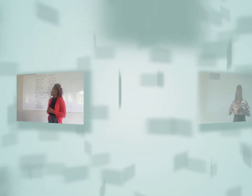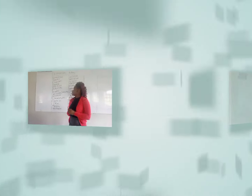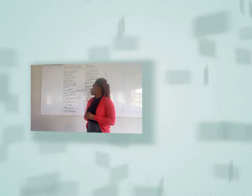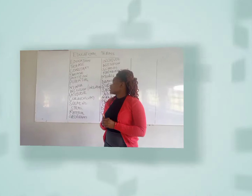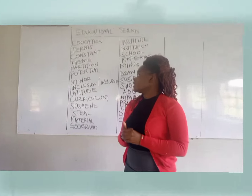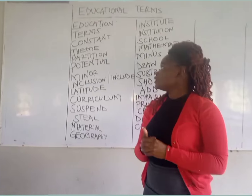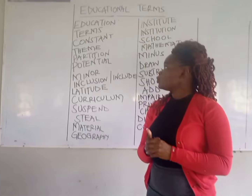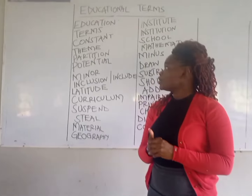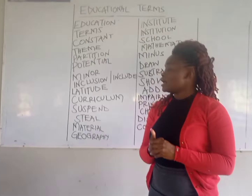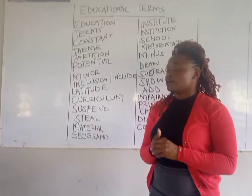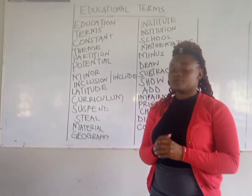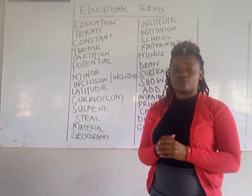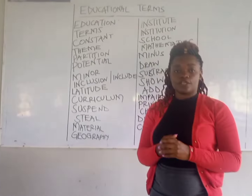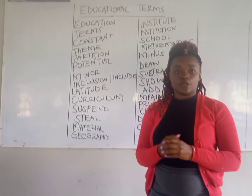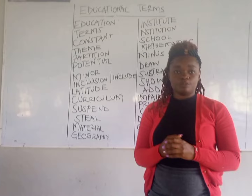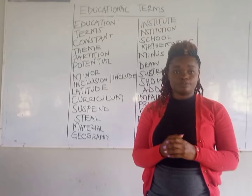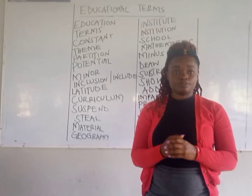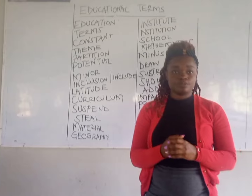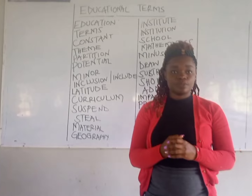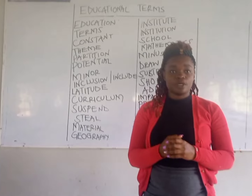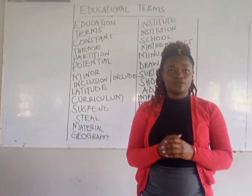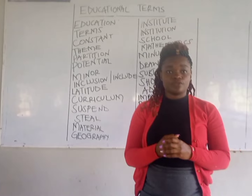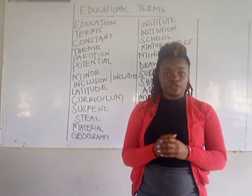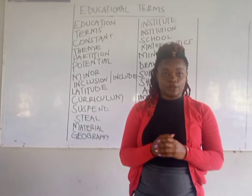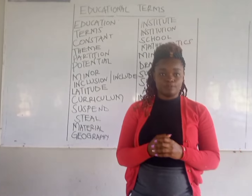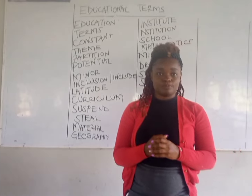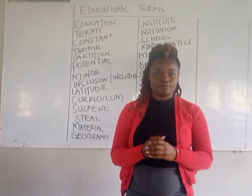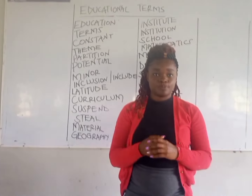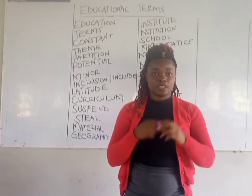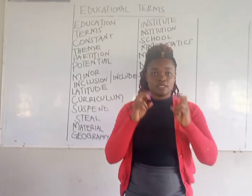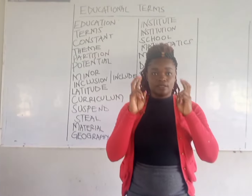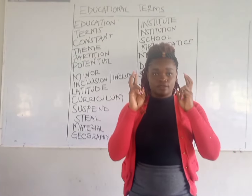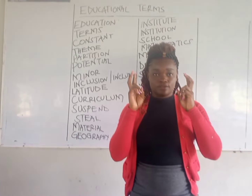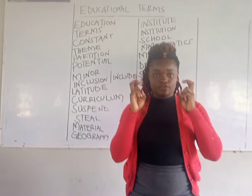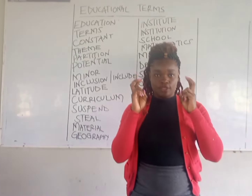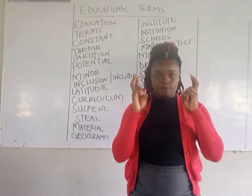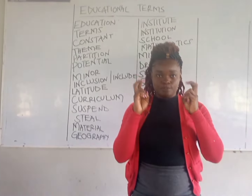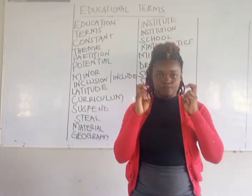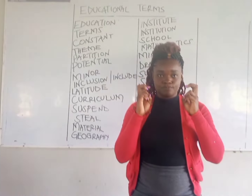Chance. Then we have theme. Theme. Theme.